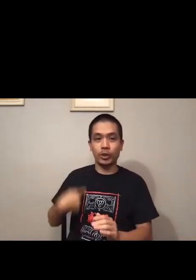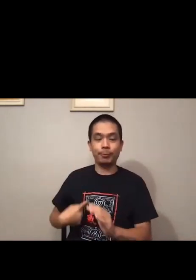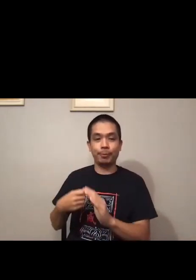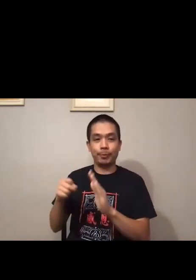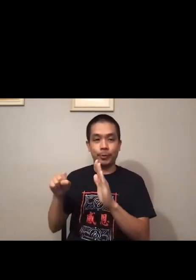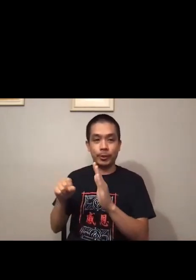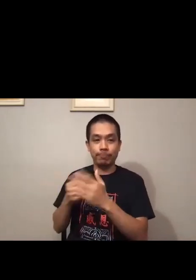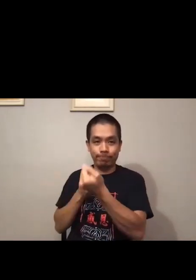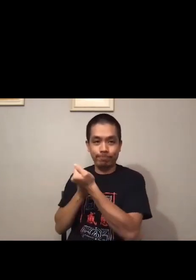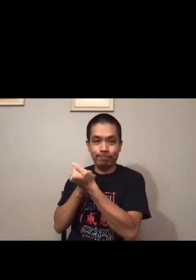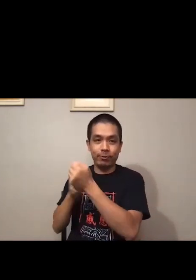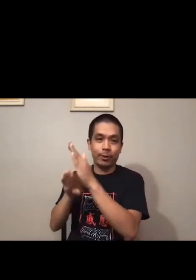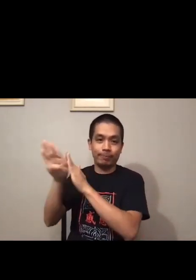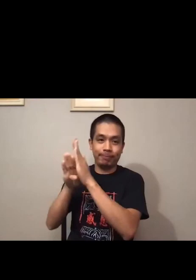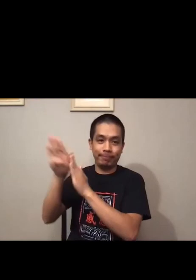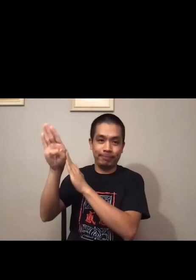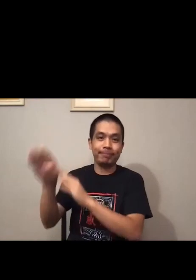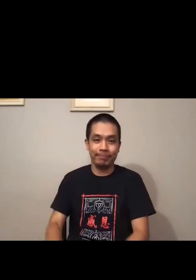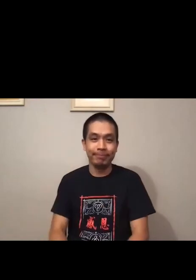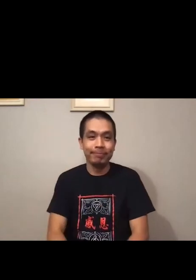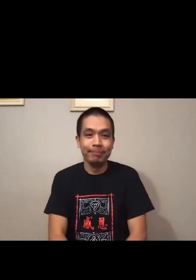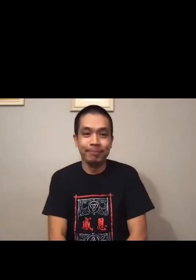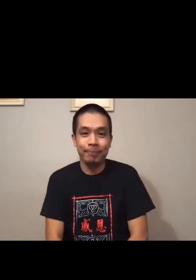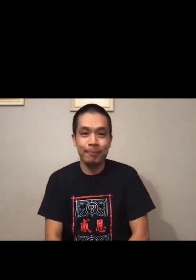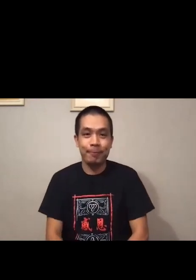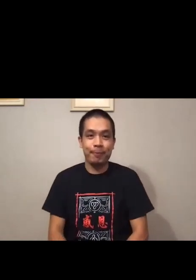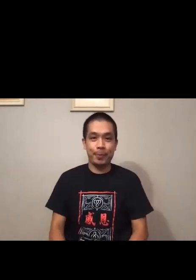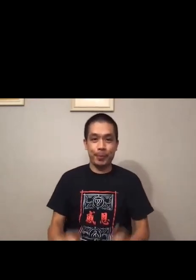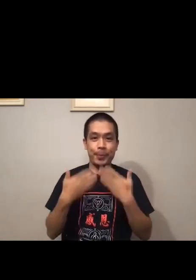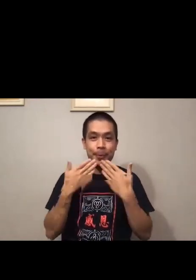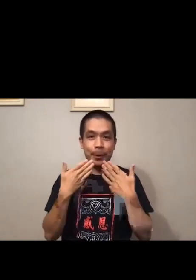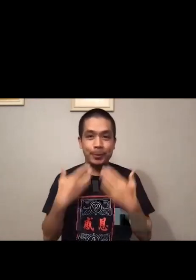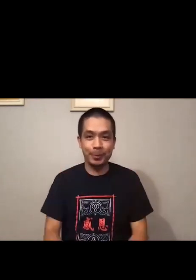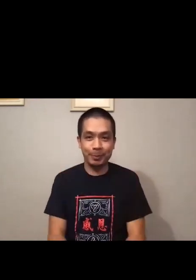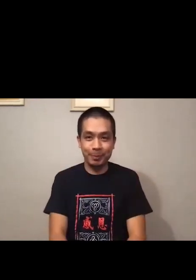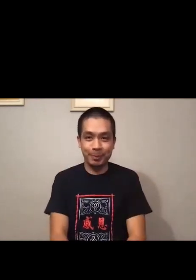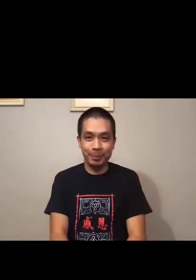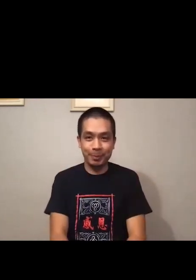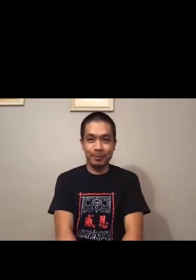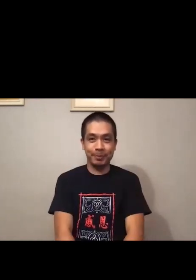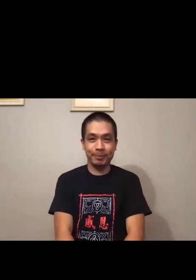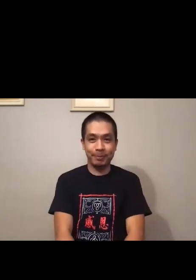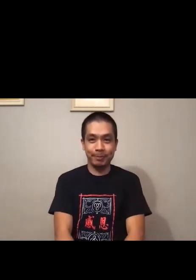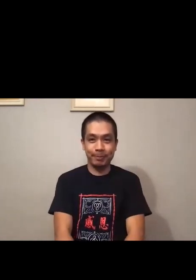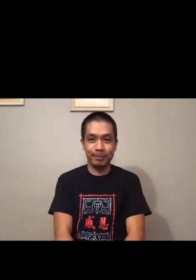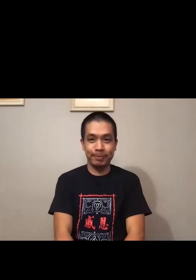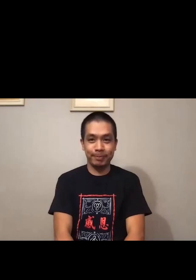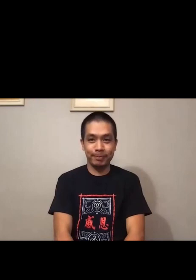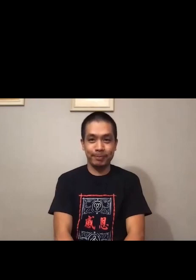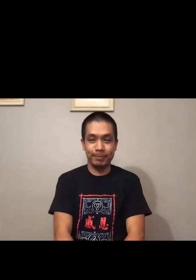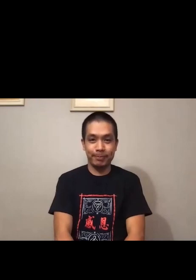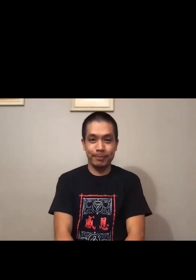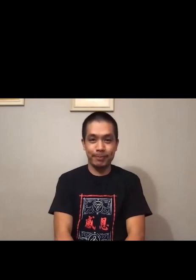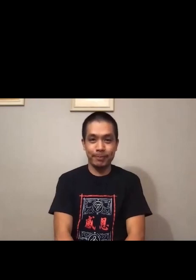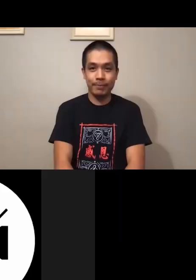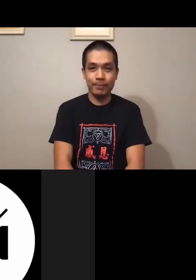is that when I move back to China, I will be able to advocate for more deaf education and development